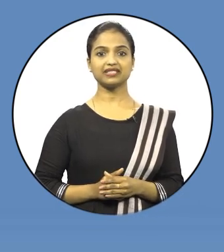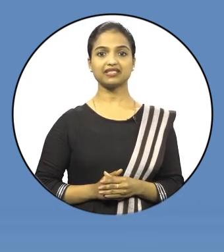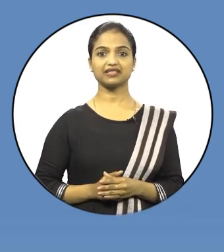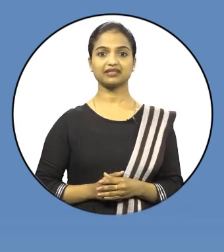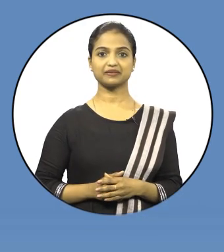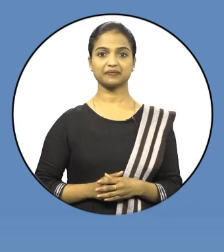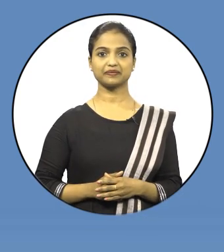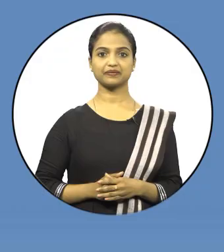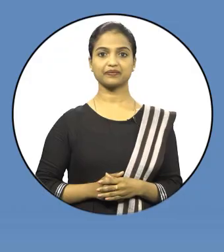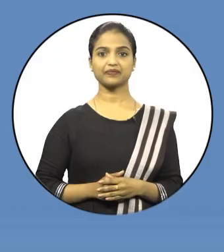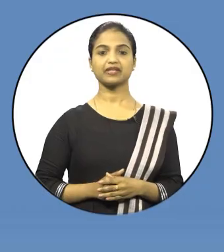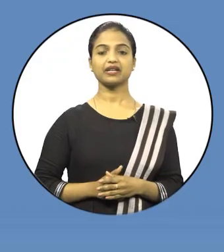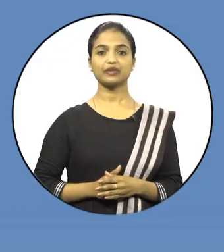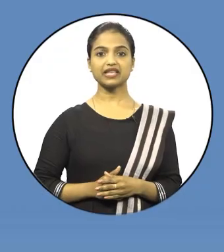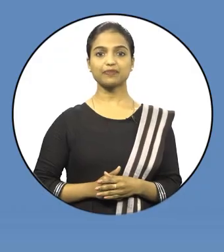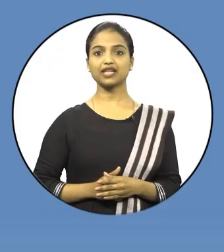environment,